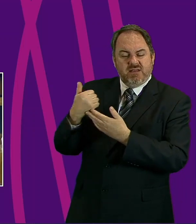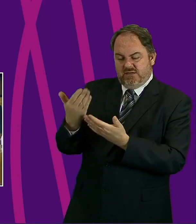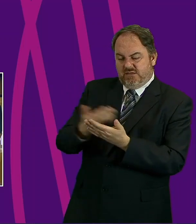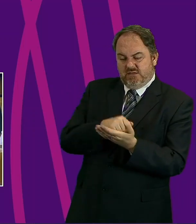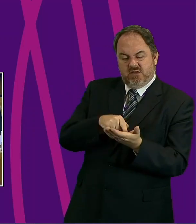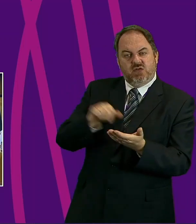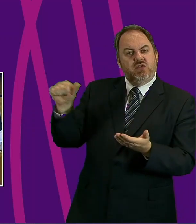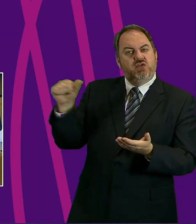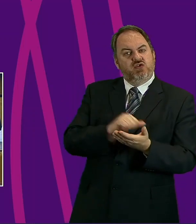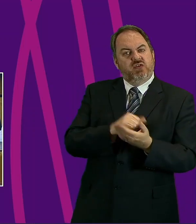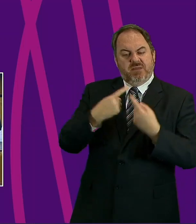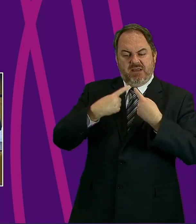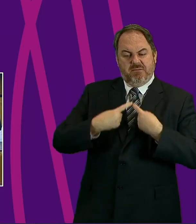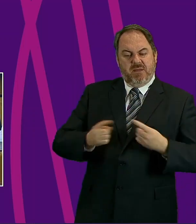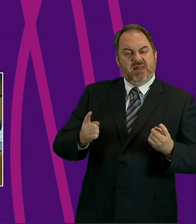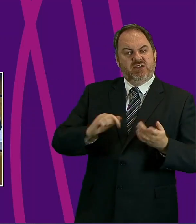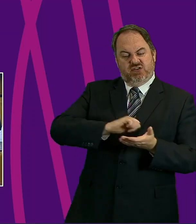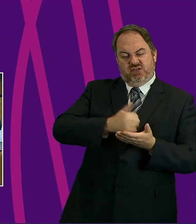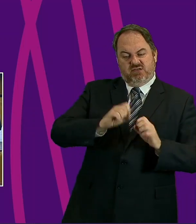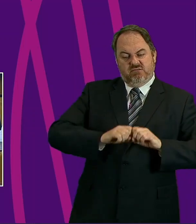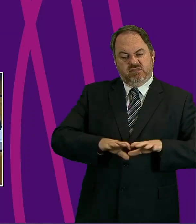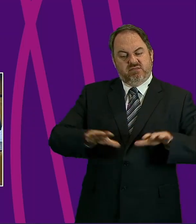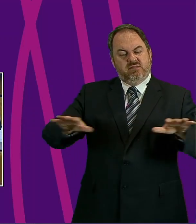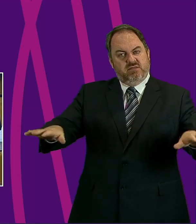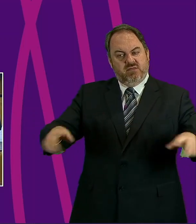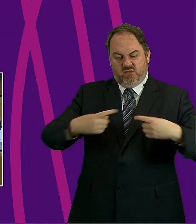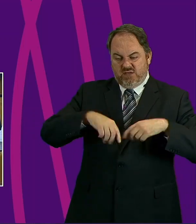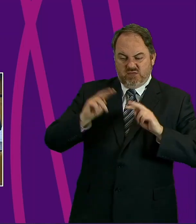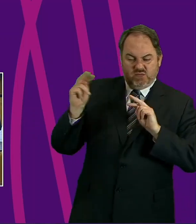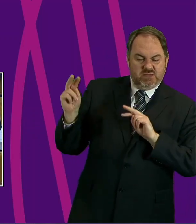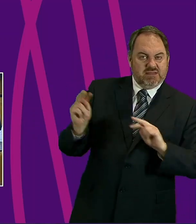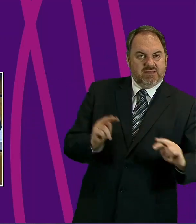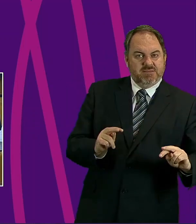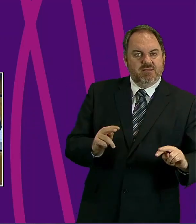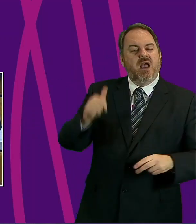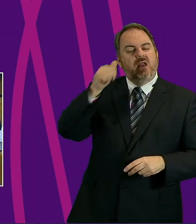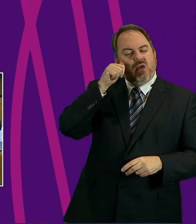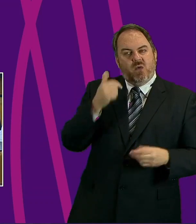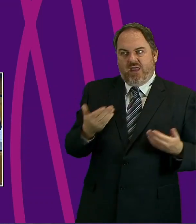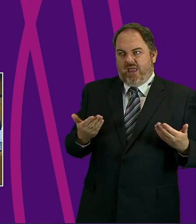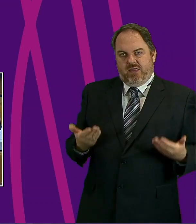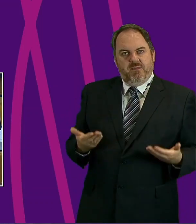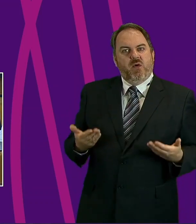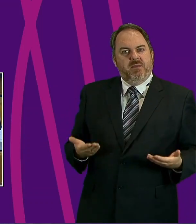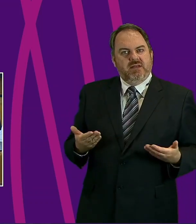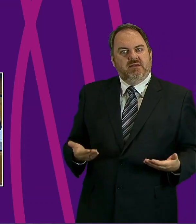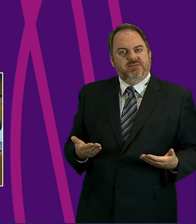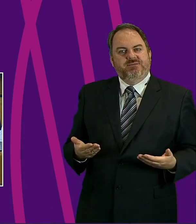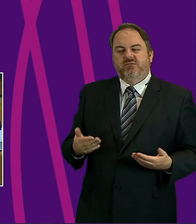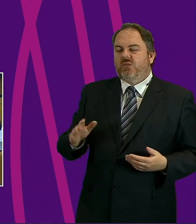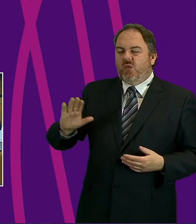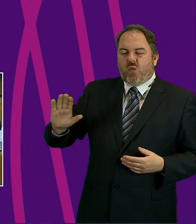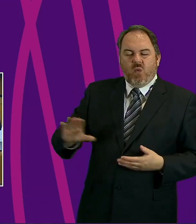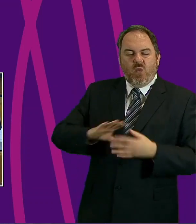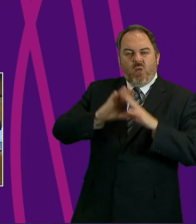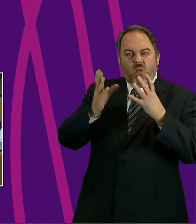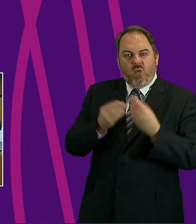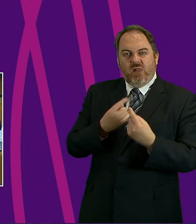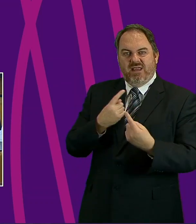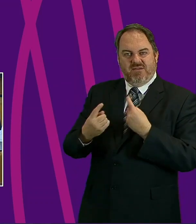published. Now, I know this is not a routine practice, and I would agree in normal times advice to ministers should not be published. But does she agree in these